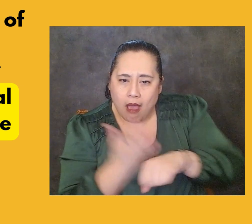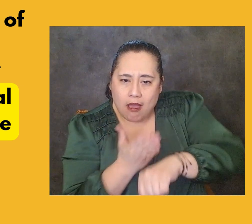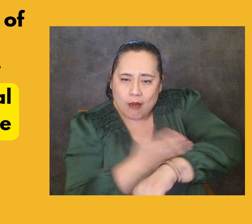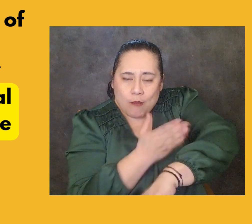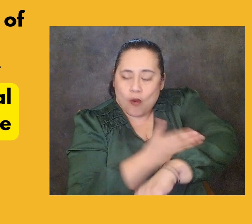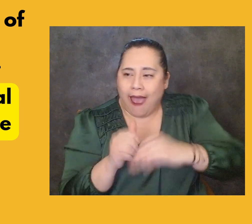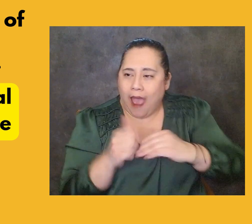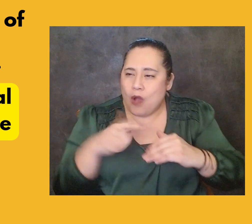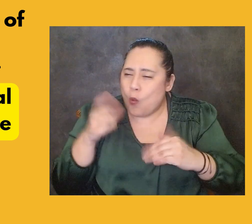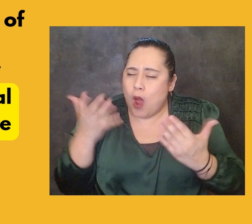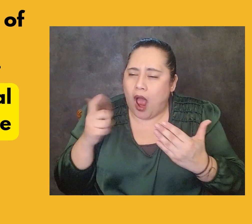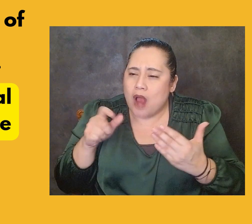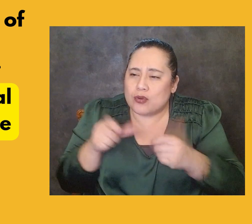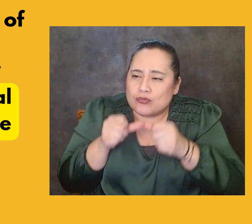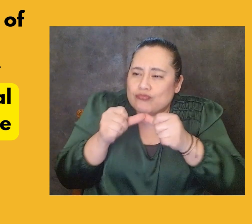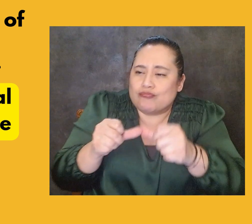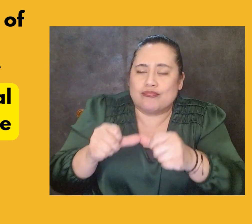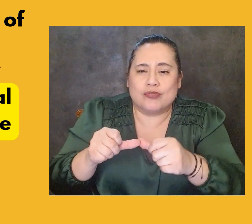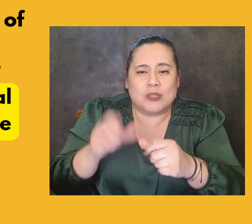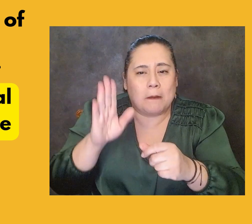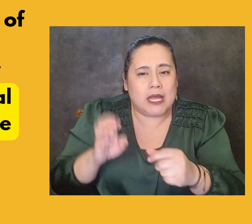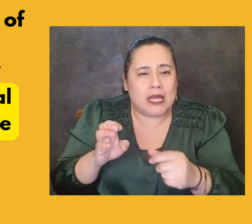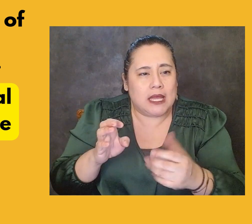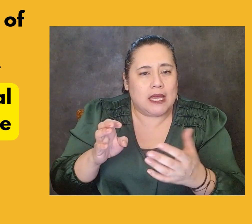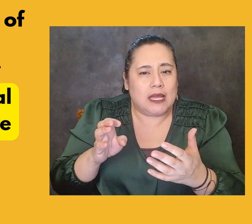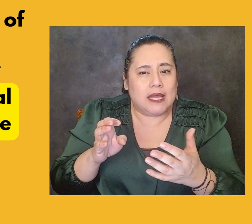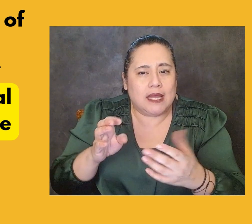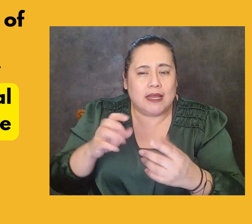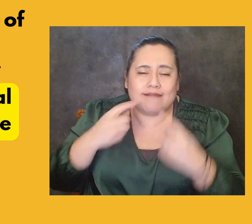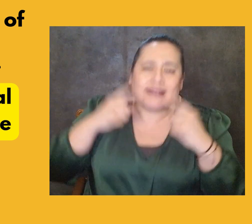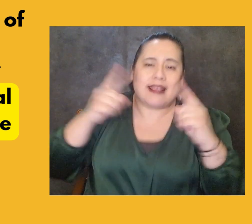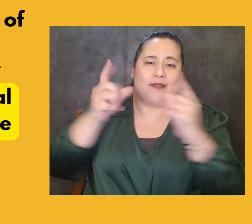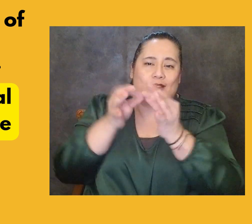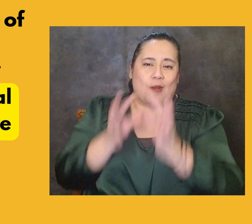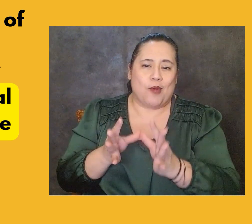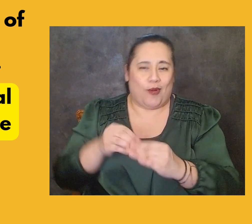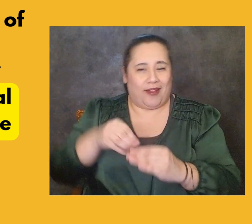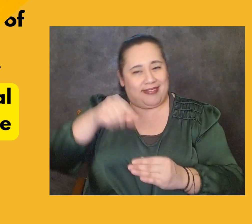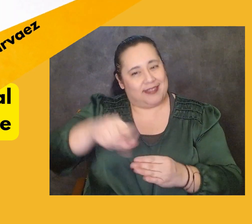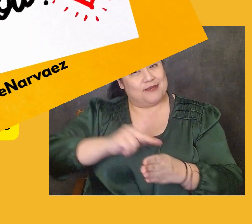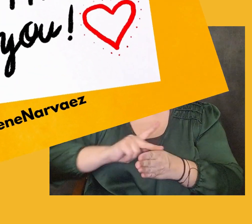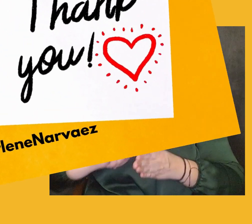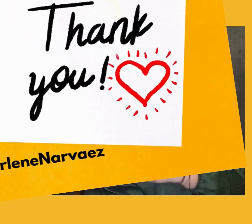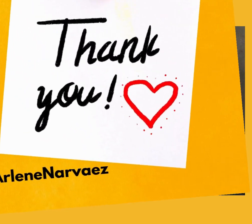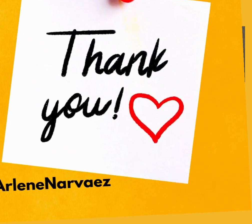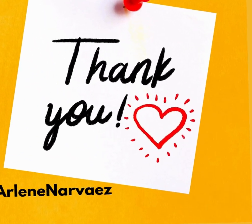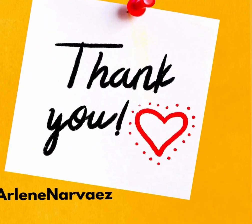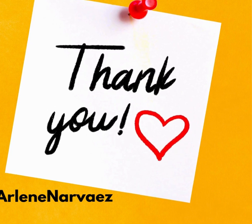what should I do to continue to be a successful interpreter in this profession?